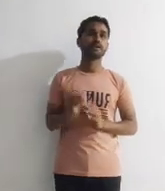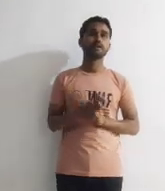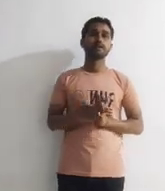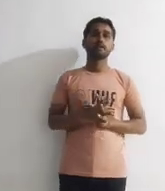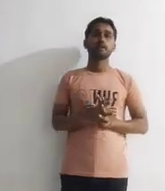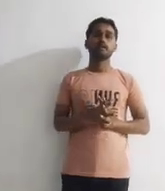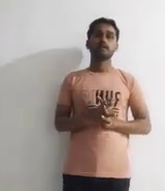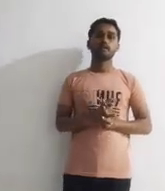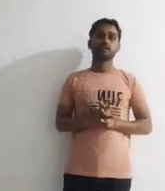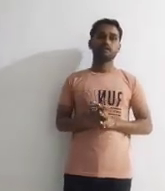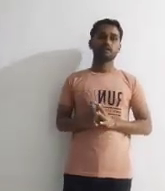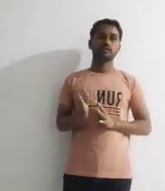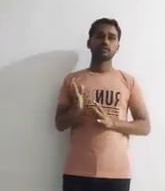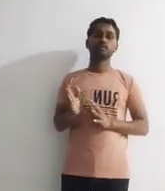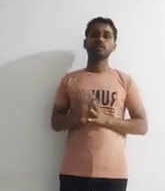thread,